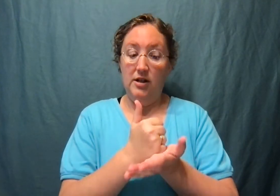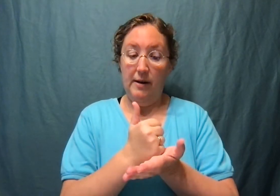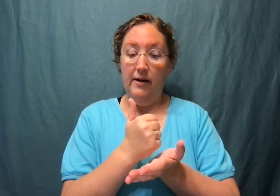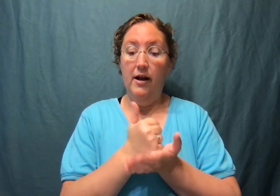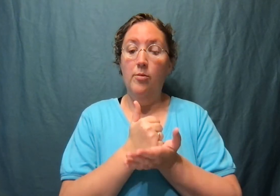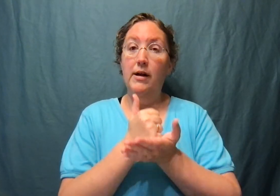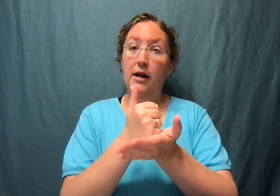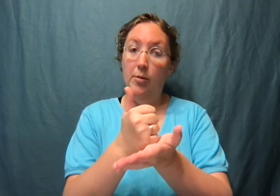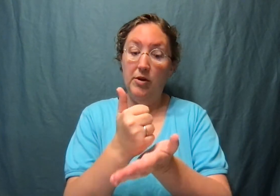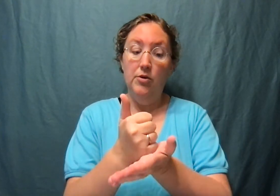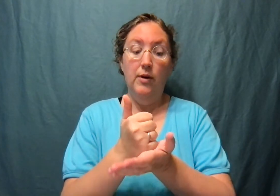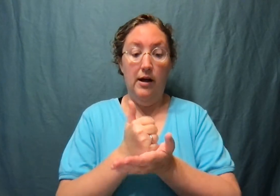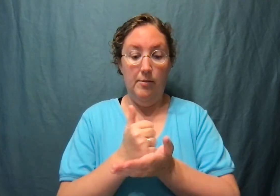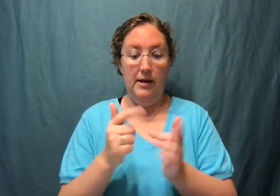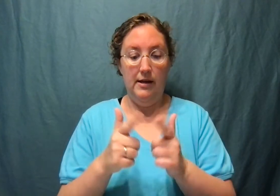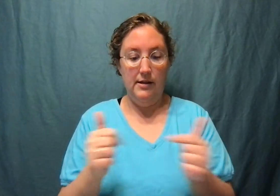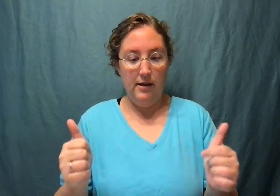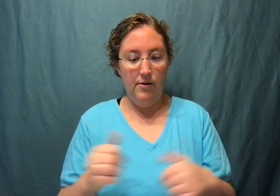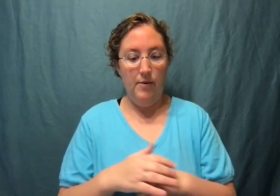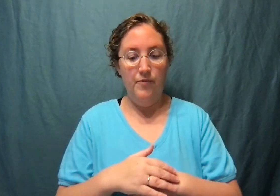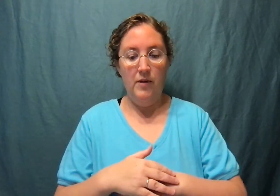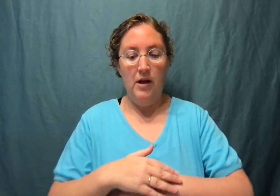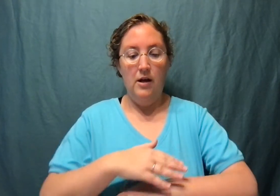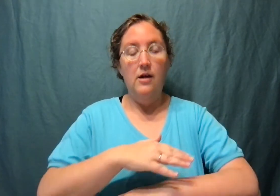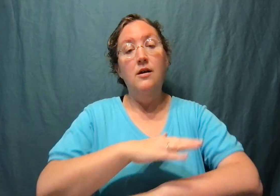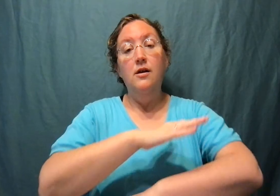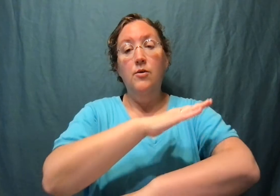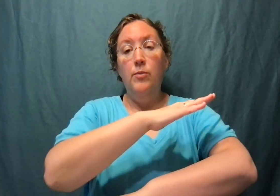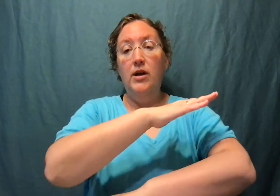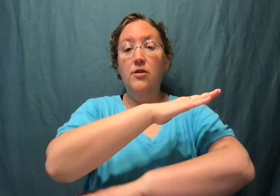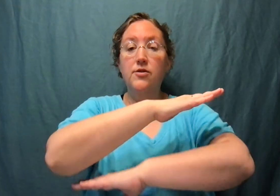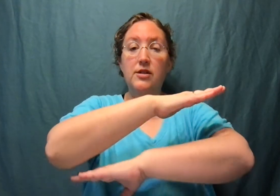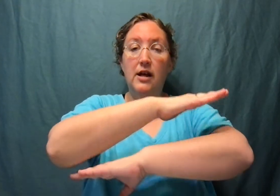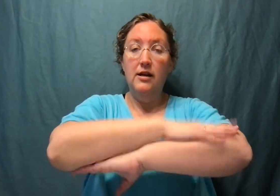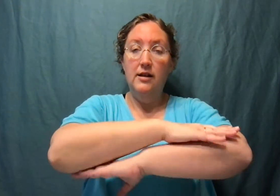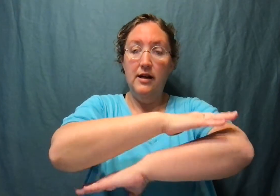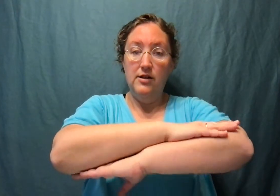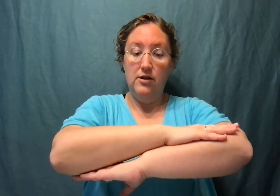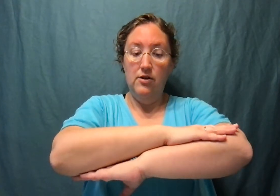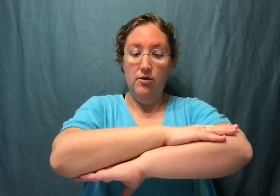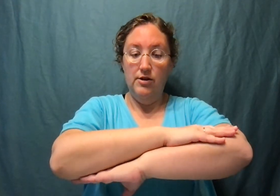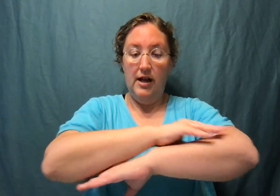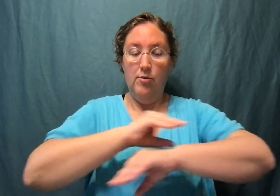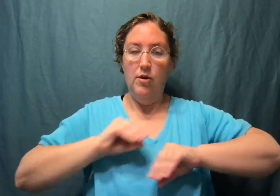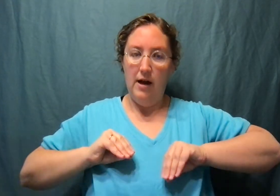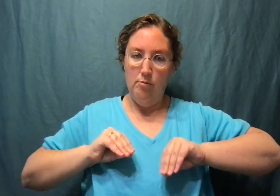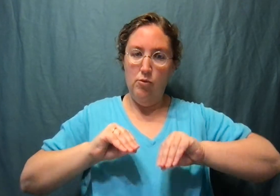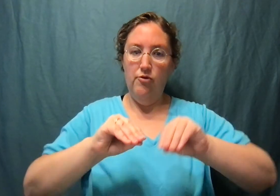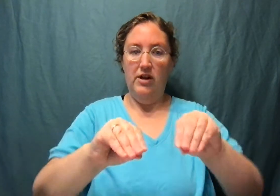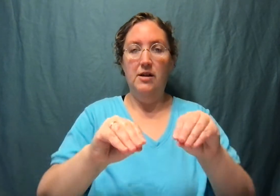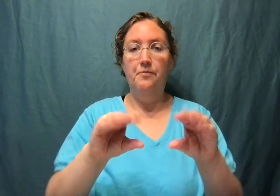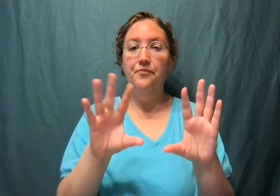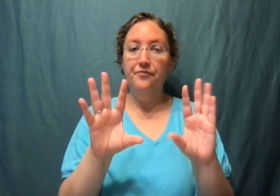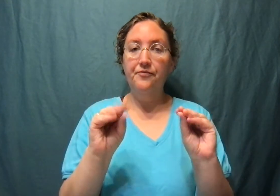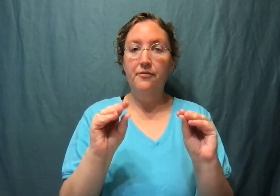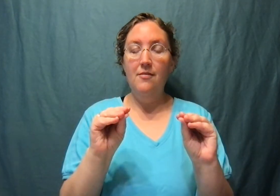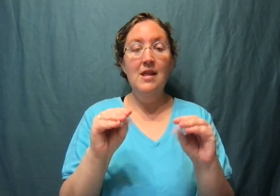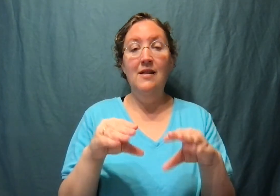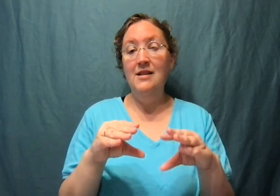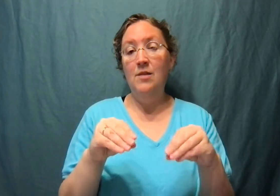about help you, help me, etc. We could also say desk or table and move it. The sign move,